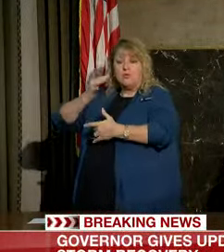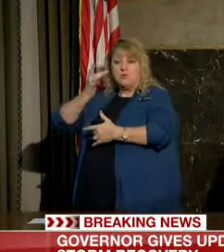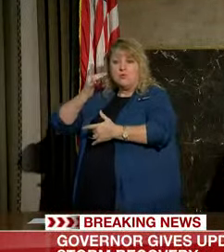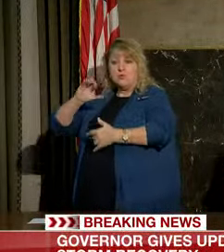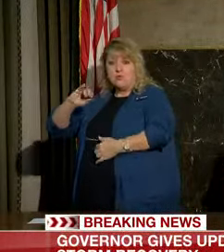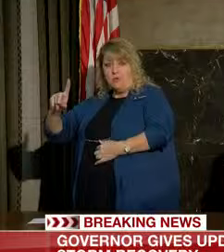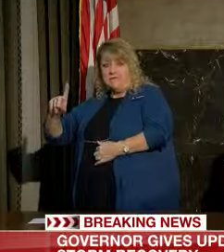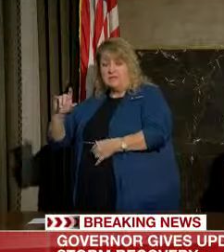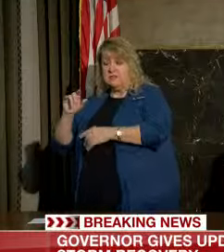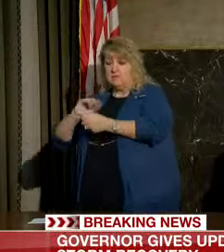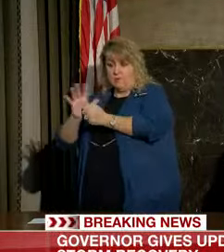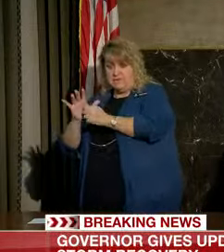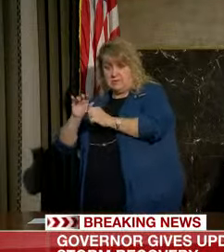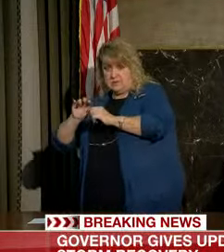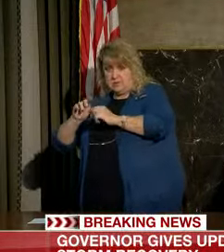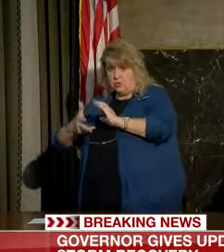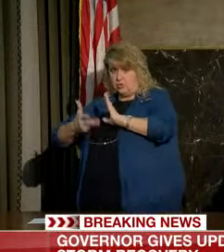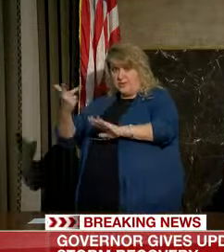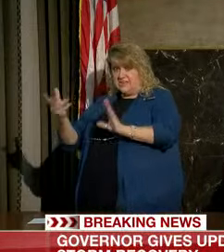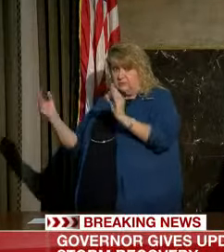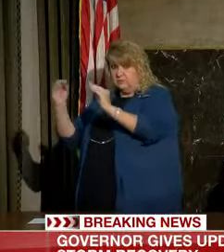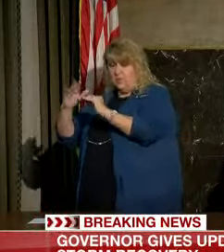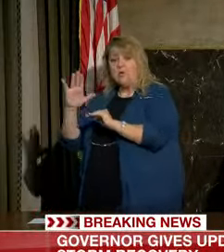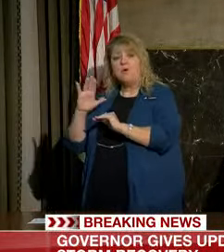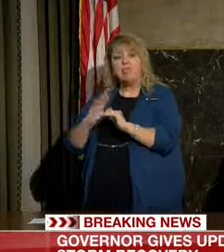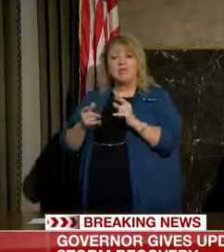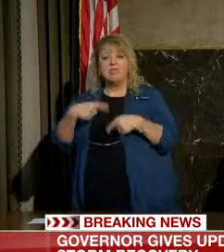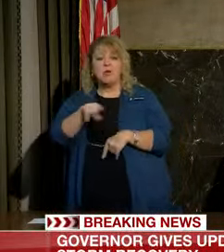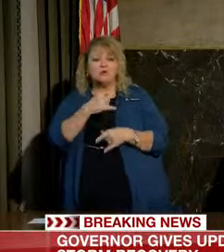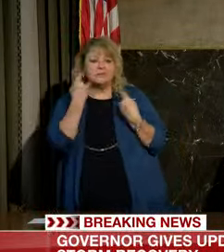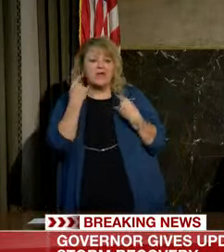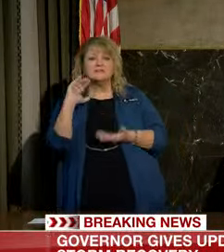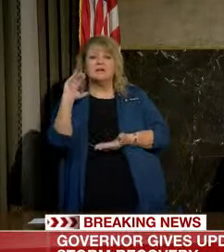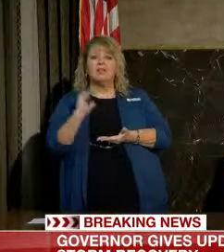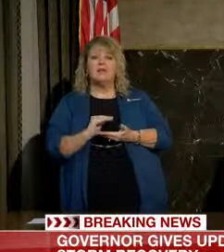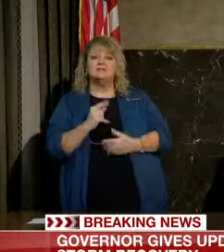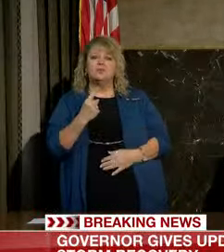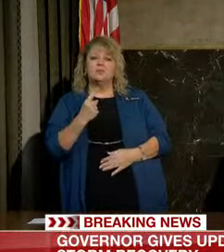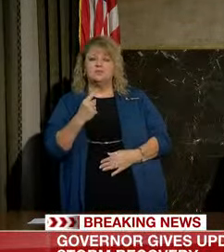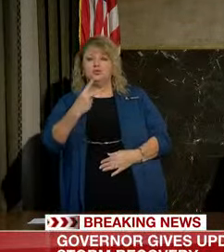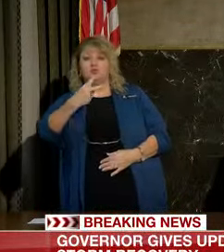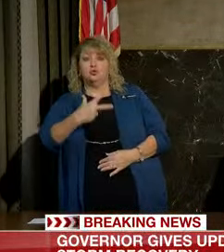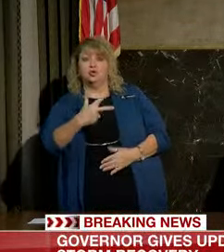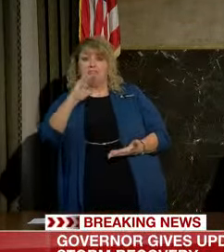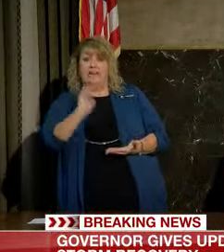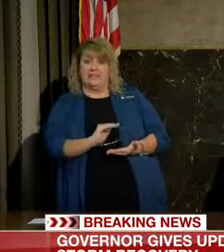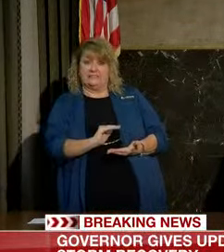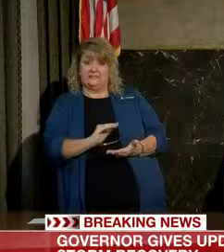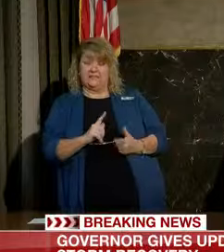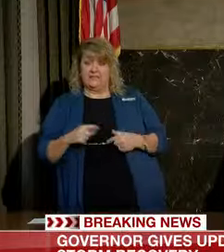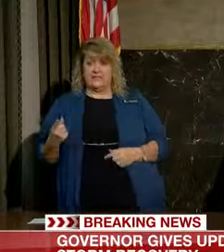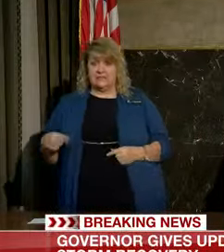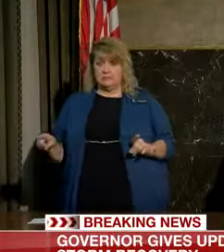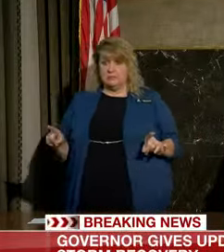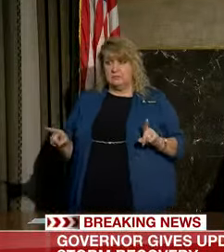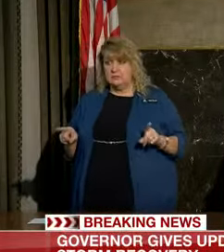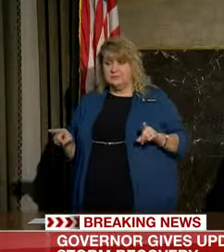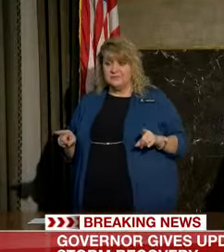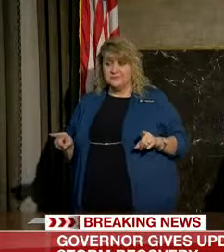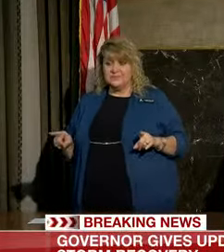masked. Further, we know there's a lot less disruption to schools because far fewer children actually have to